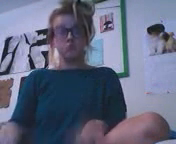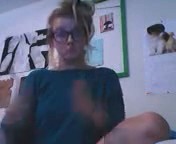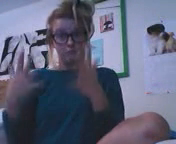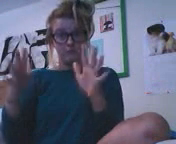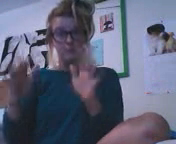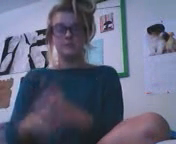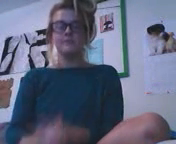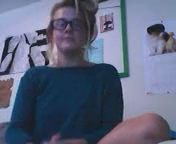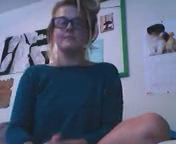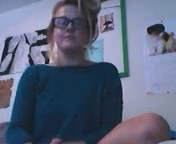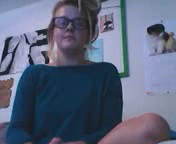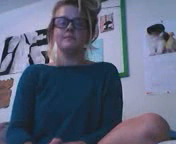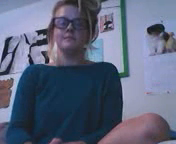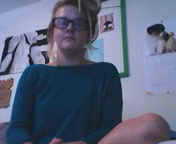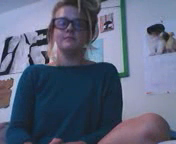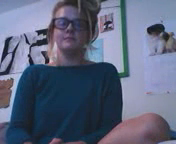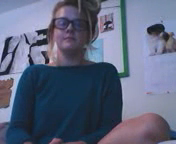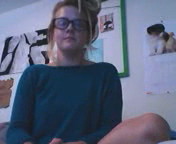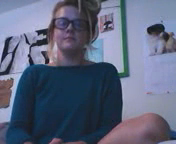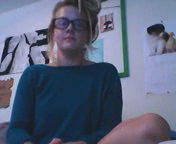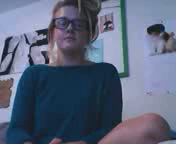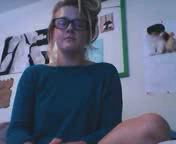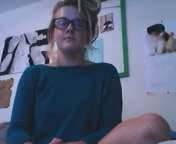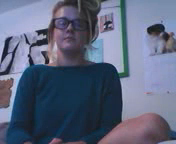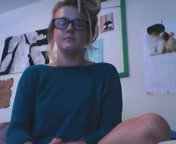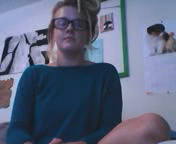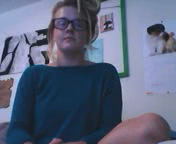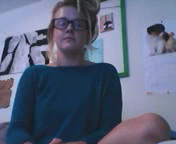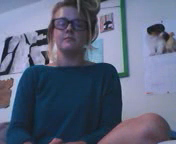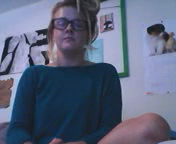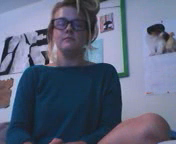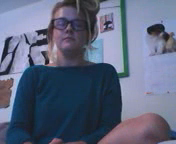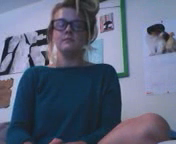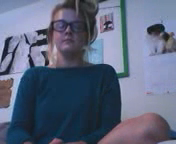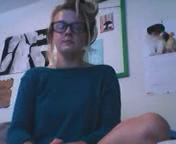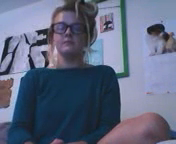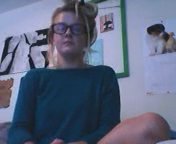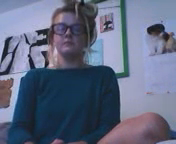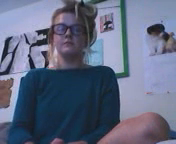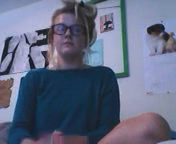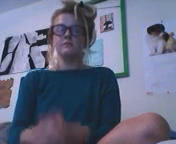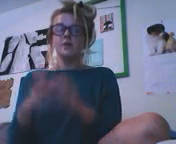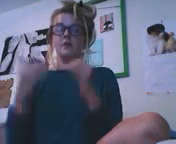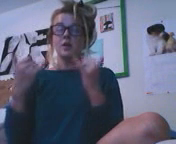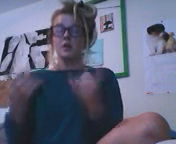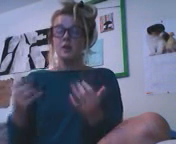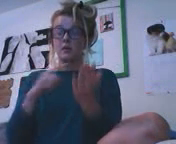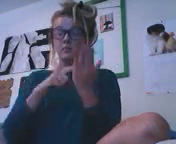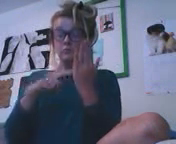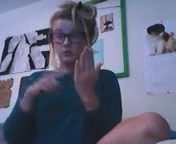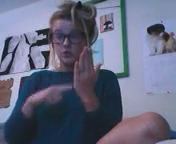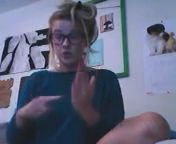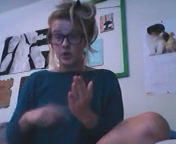feel that you've correctly balanced your chemical equation, the last thing to check is that your coefficients, which would be a 1 here, we don't typically